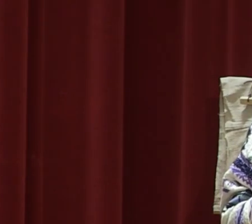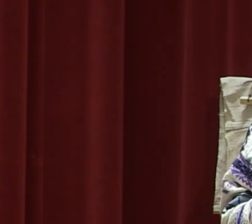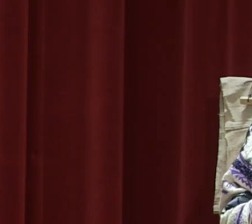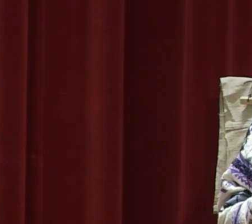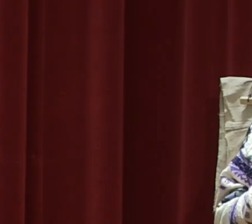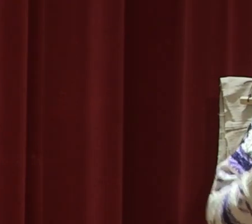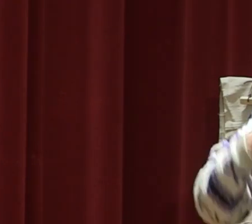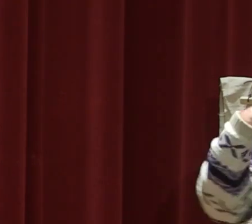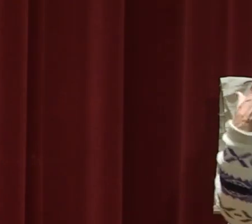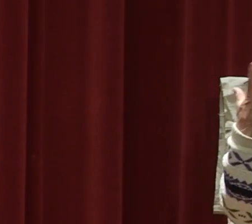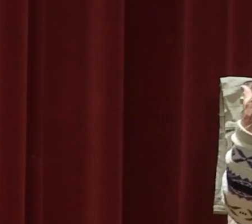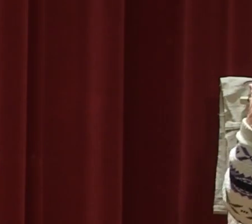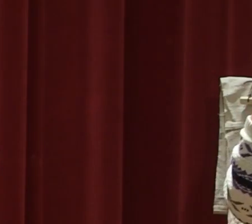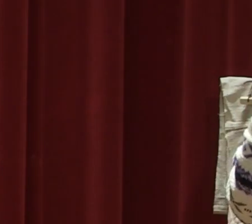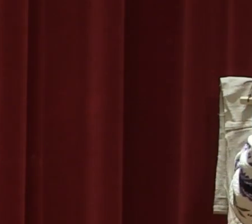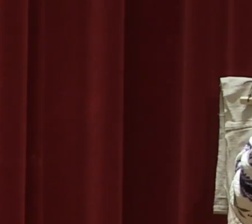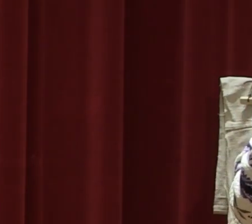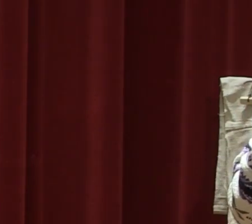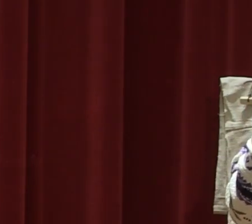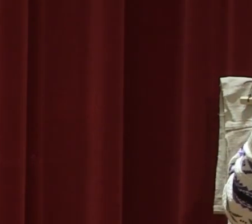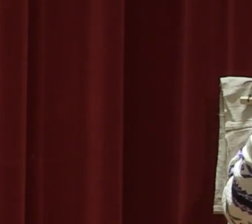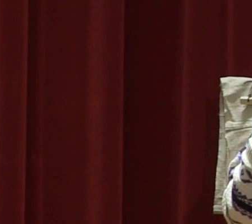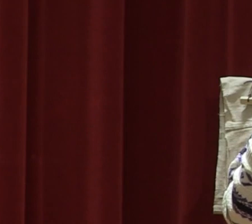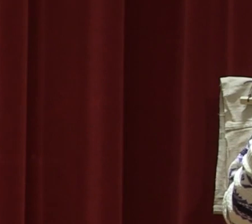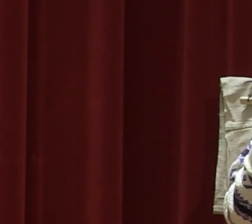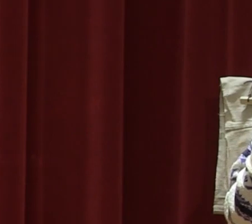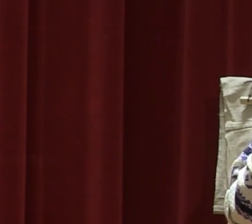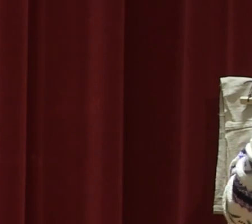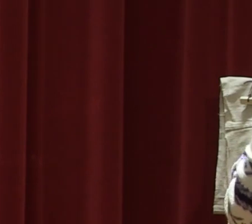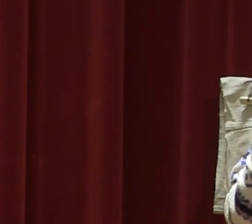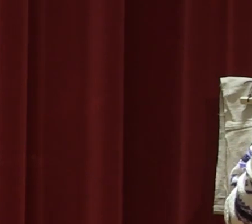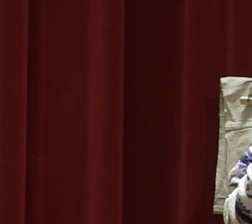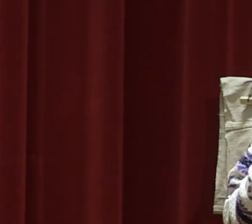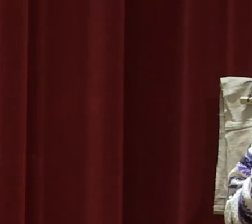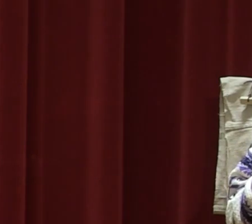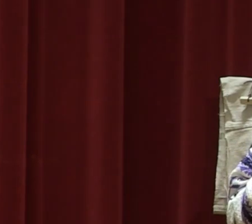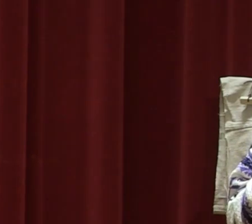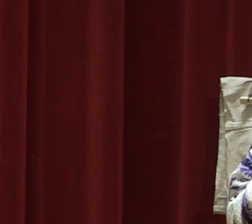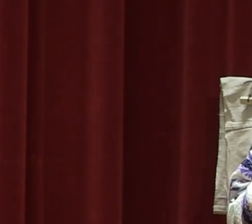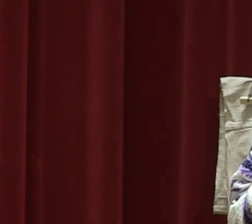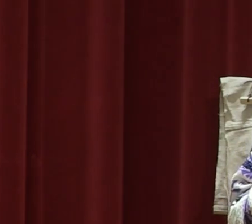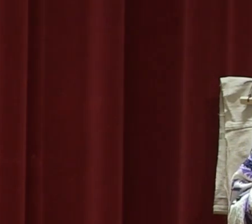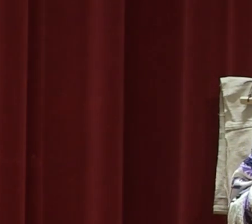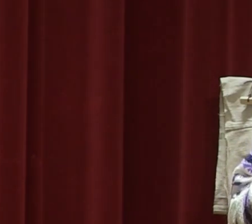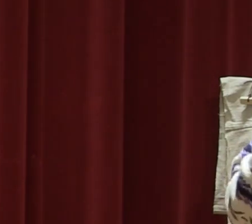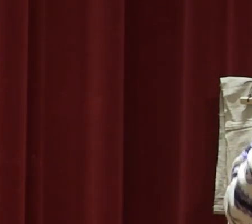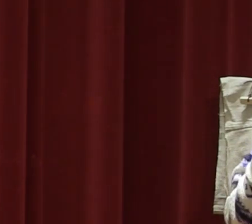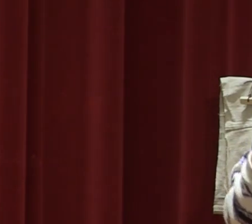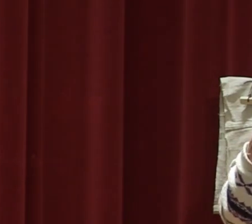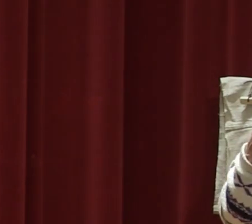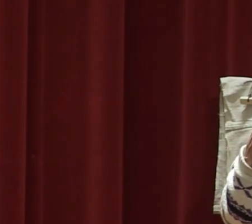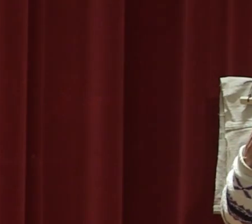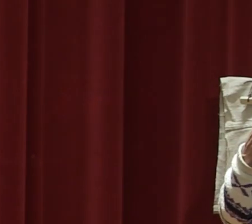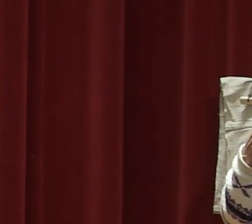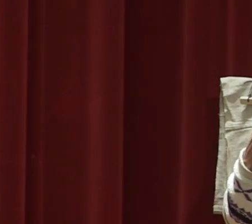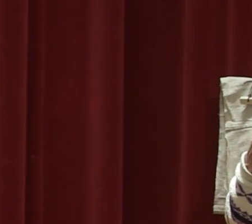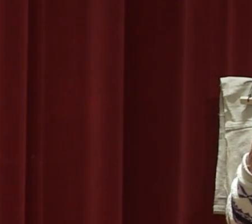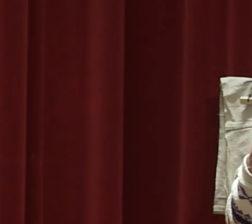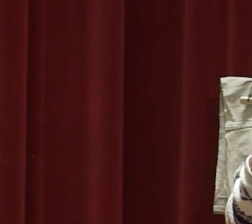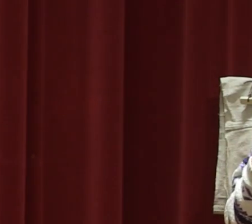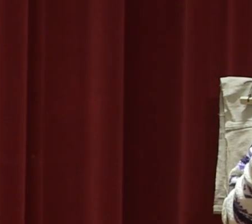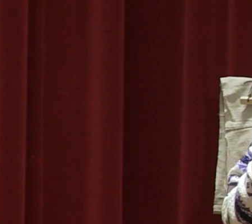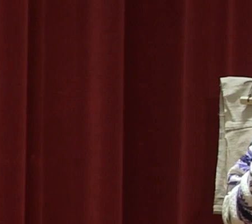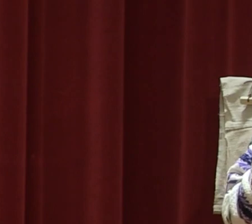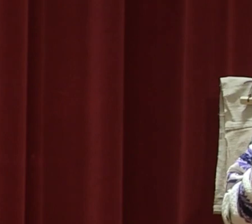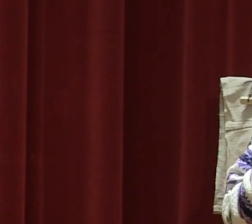him. Thanks, Stevie Mac, for your wonderful music and the playing of your